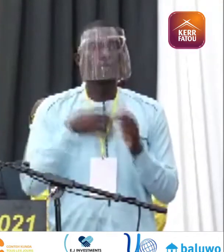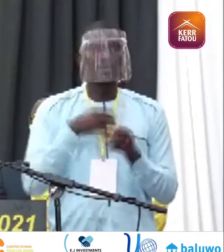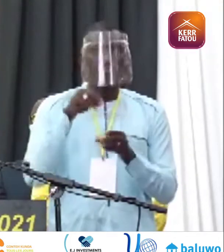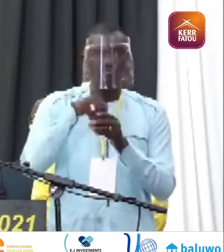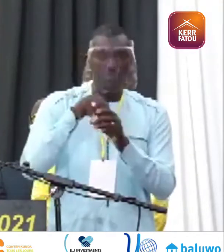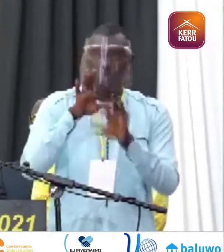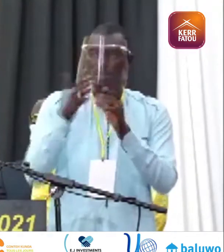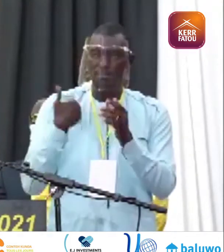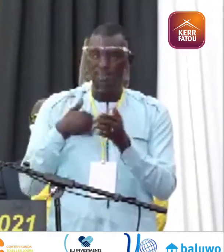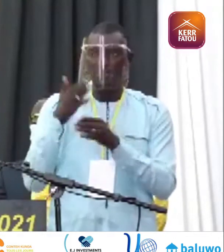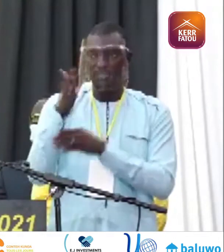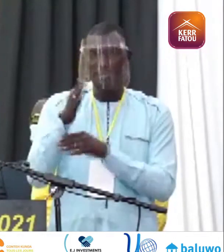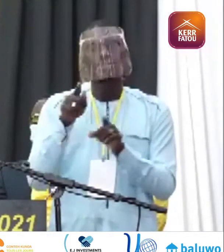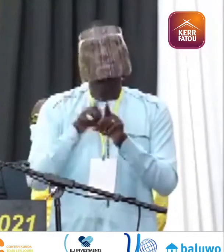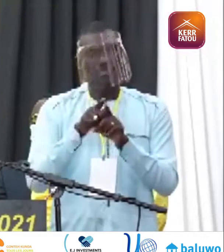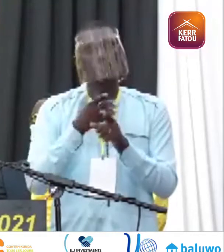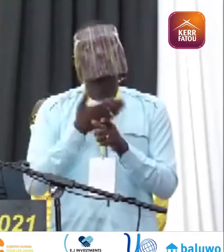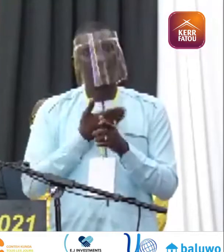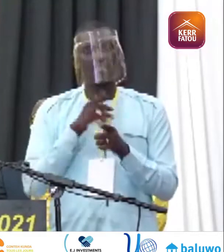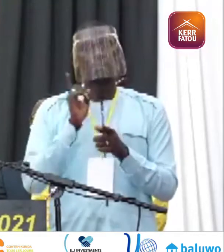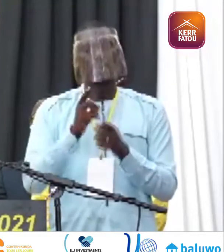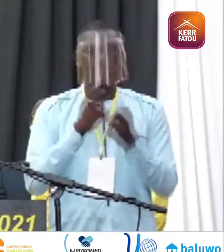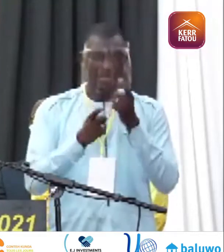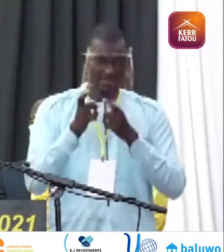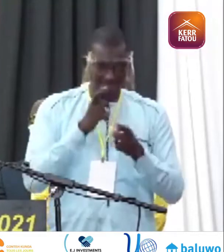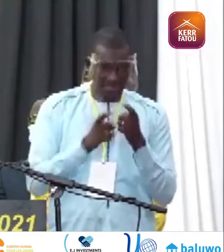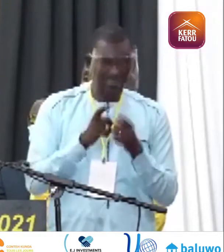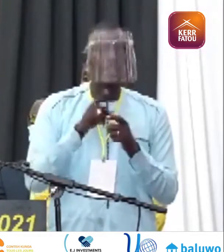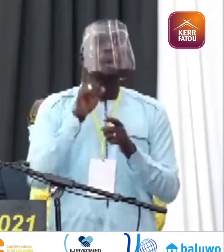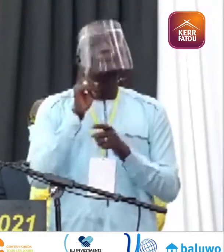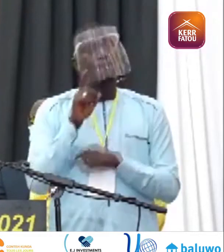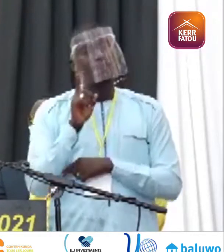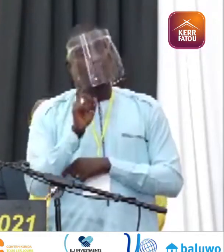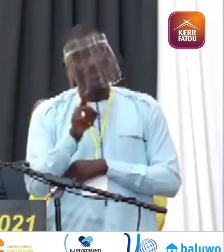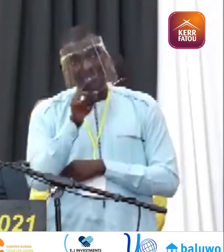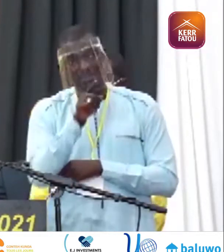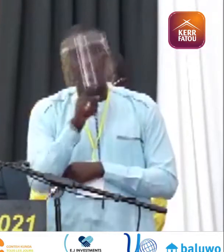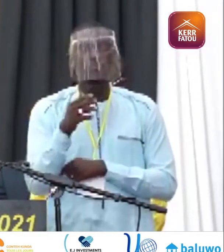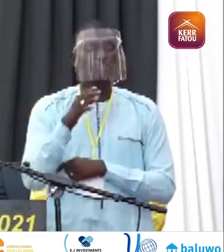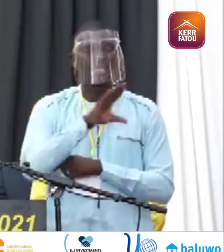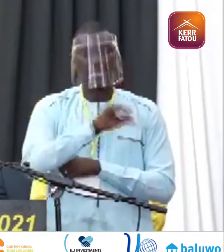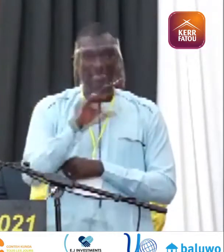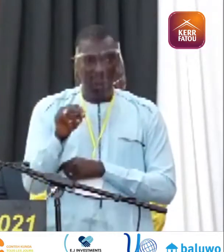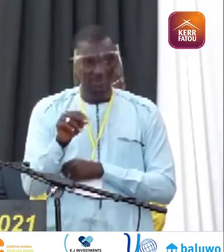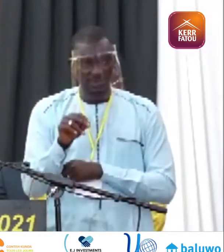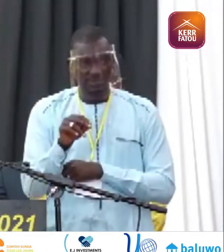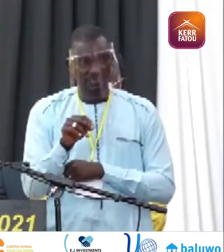all those together so that we can get the whole. But again, that was an event